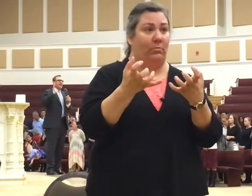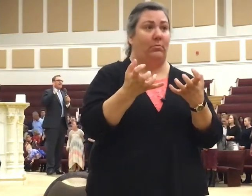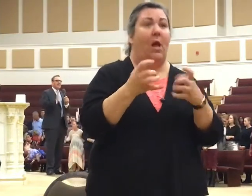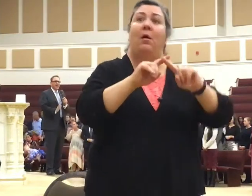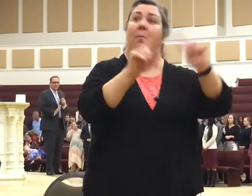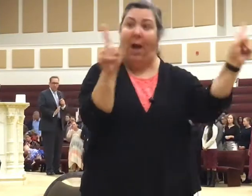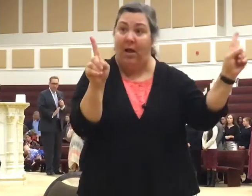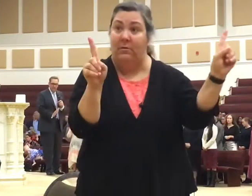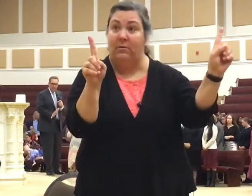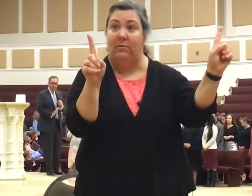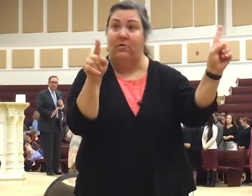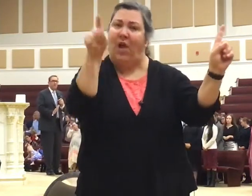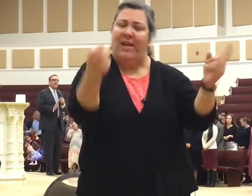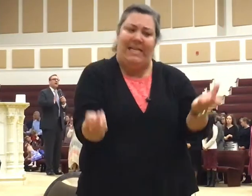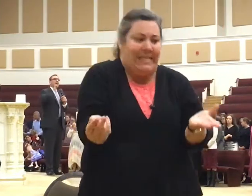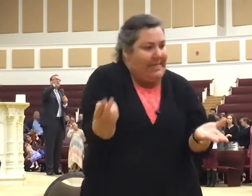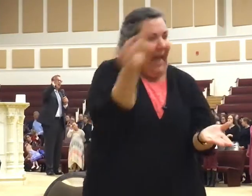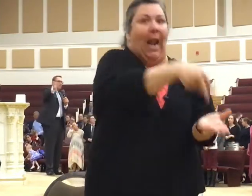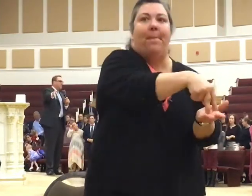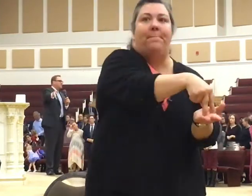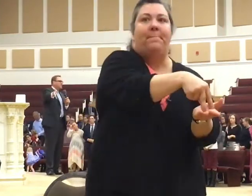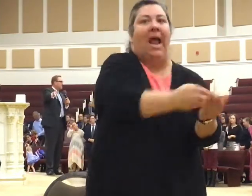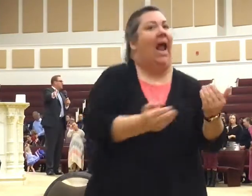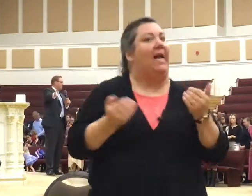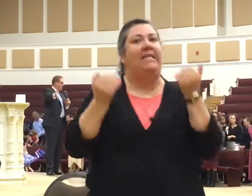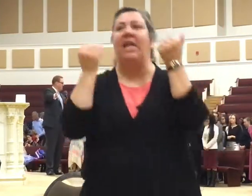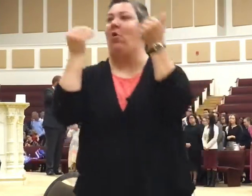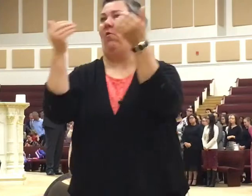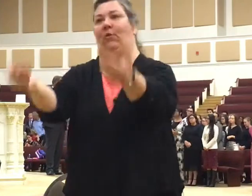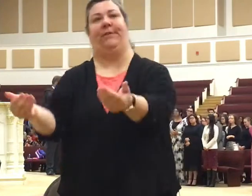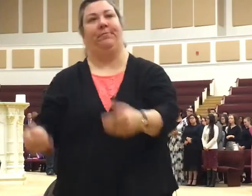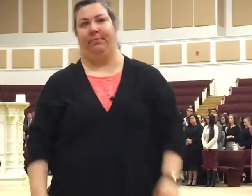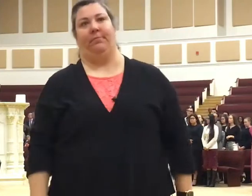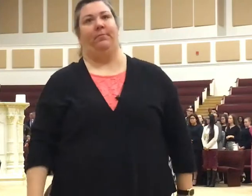But you got to get up and get over your stuff.